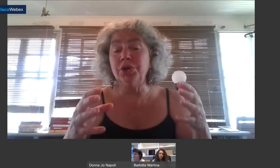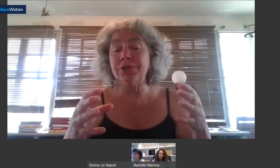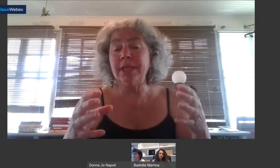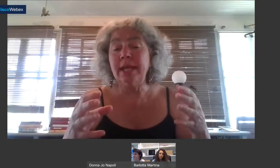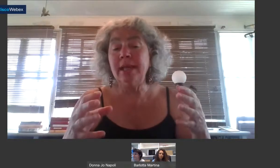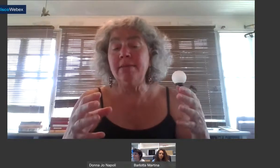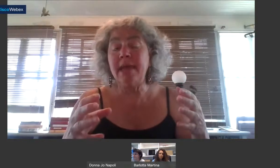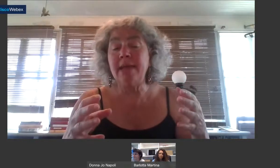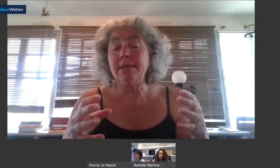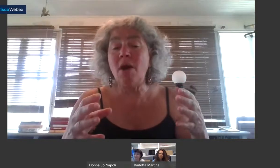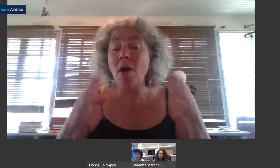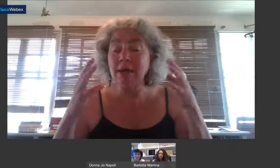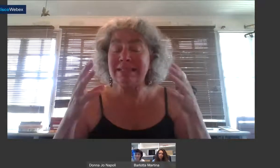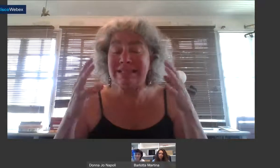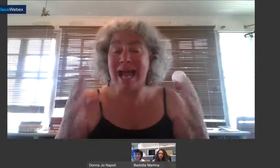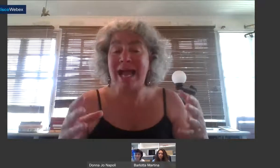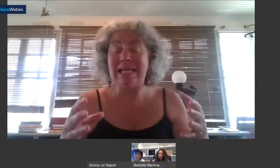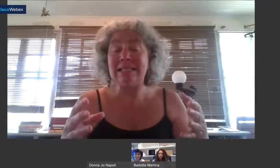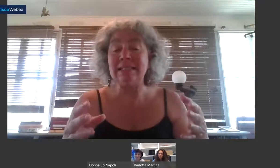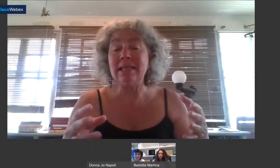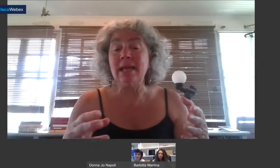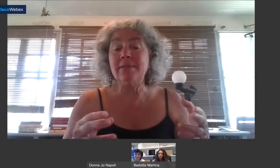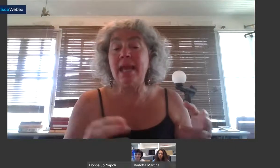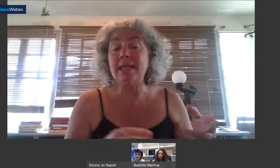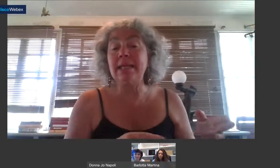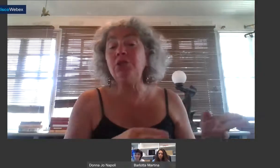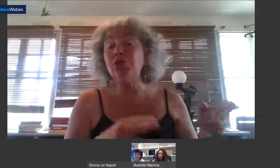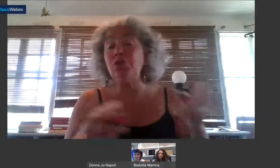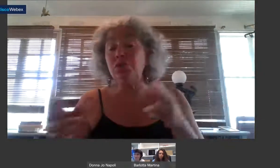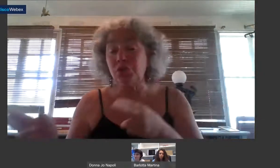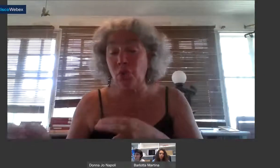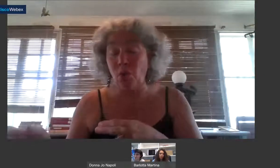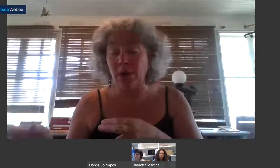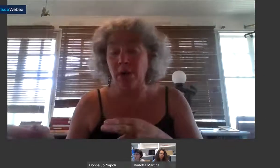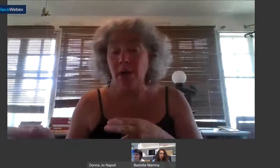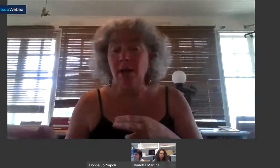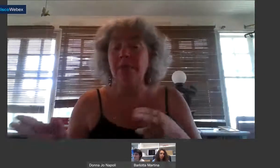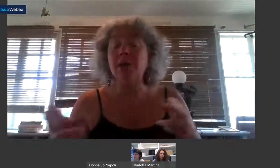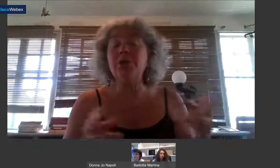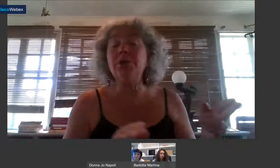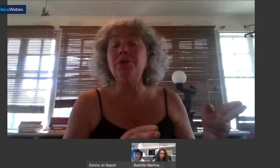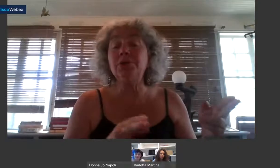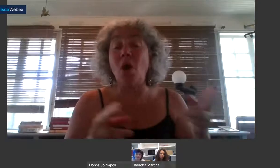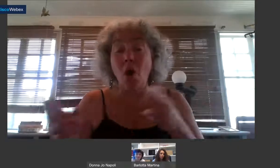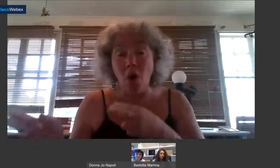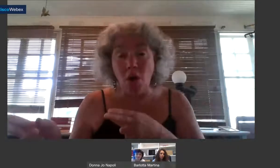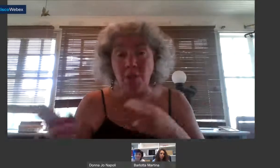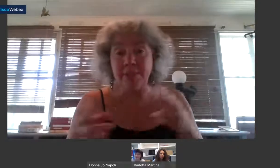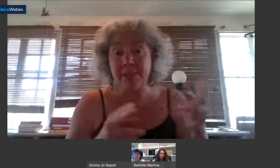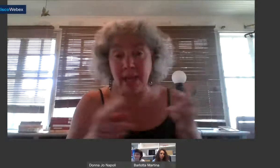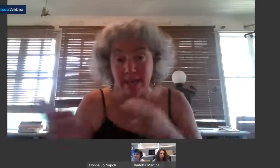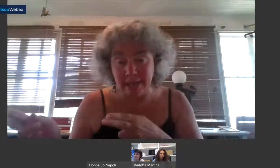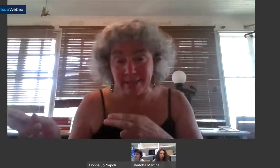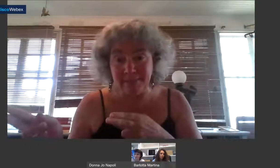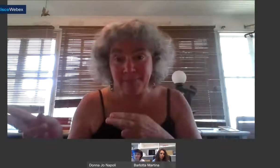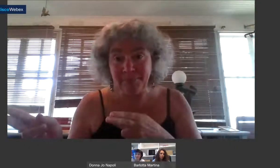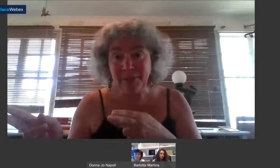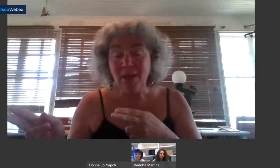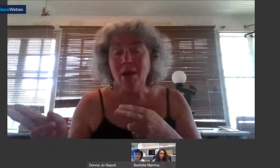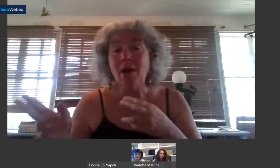words that are signs that induce torque but are used all the time,